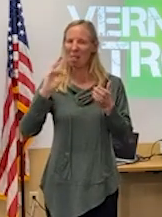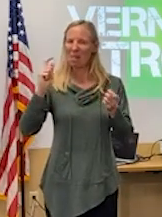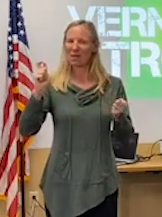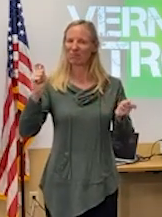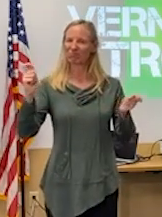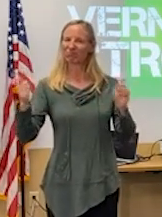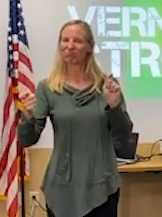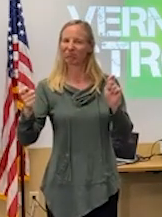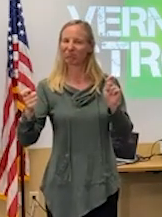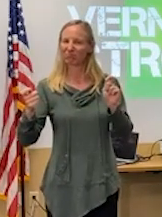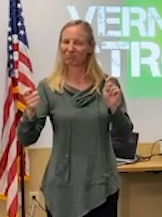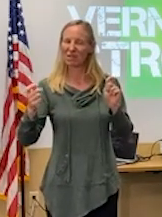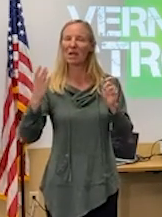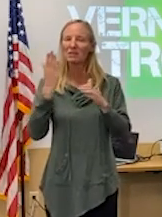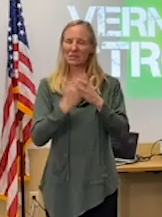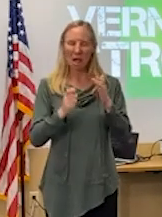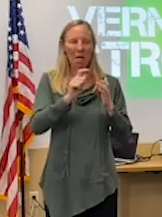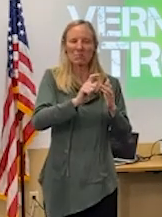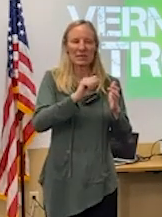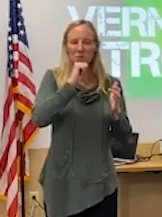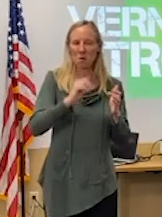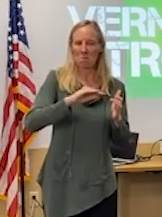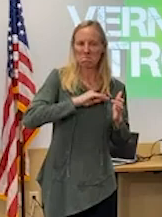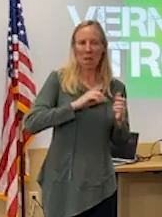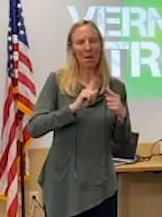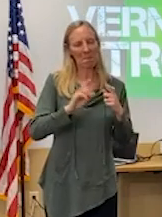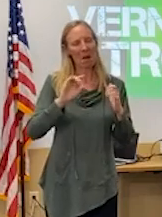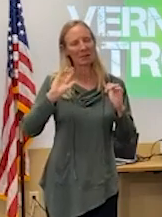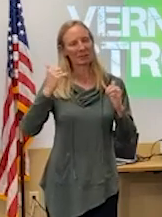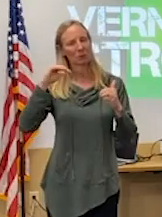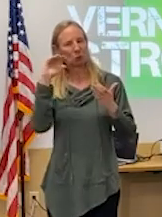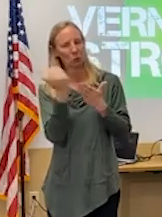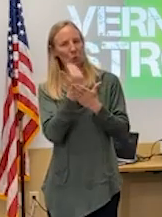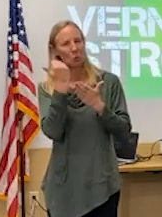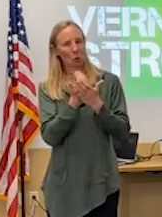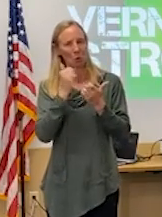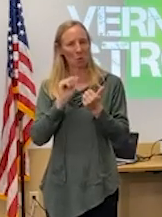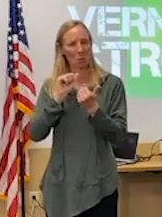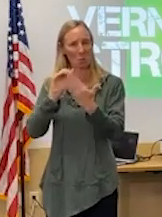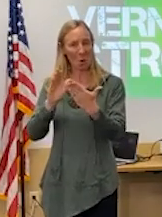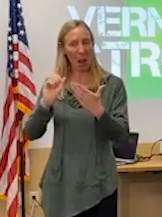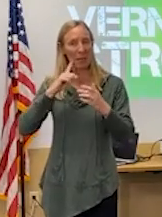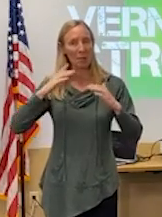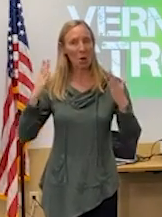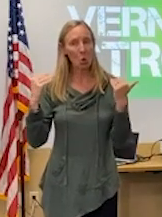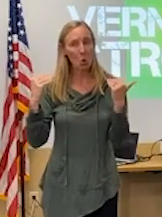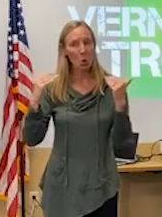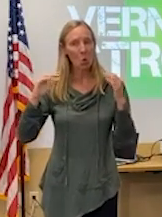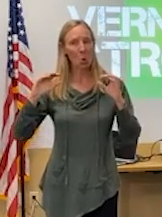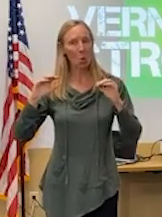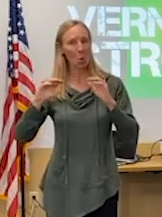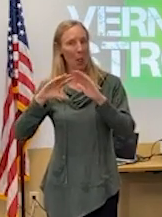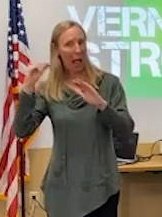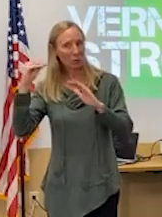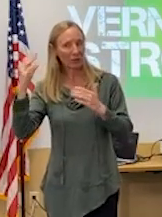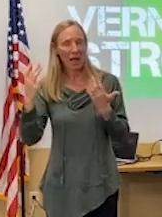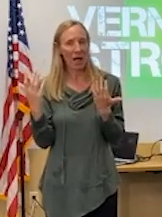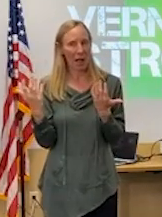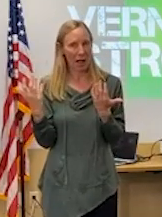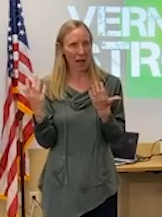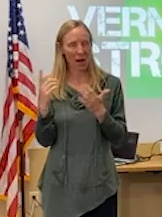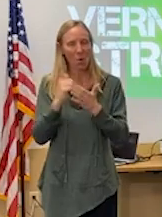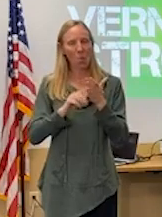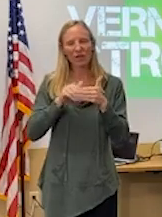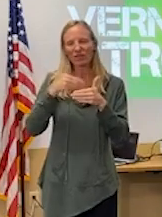in many places, but it seems like we're kind of in a new stage, as it's starting to kind of get chilly outside. What do you see as the next